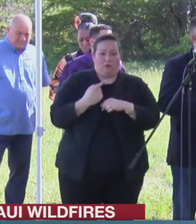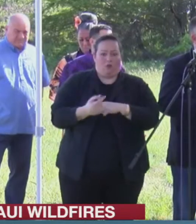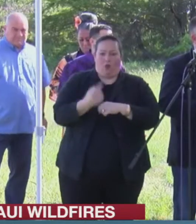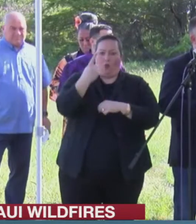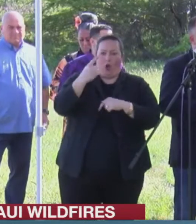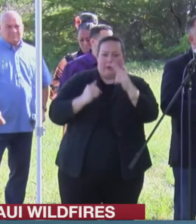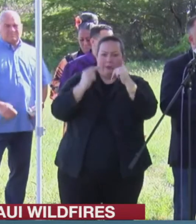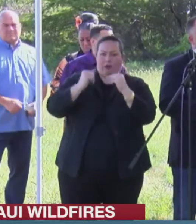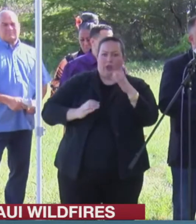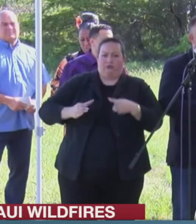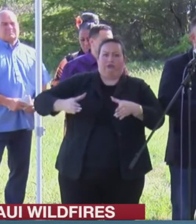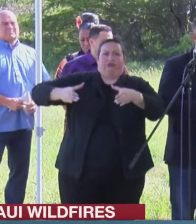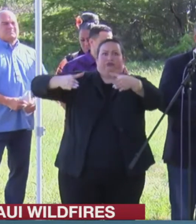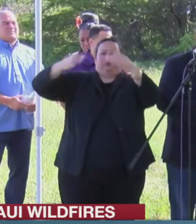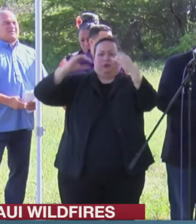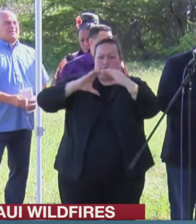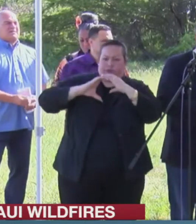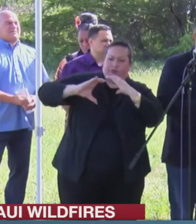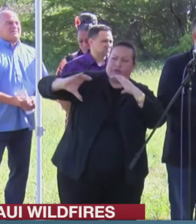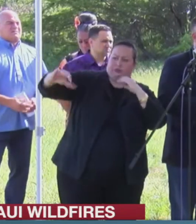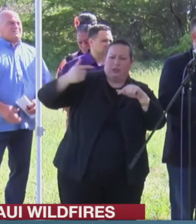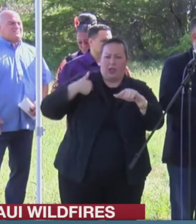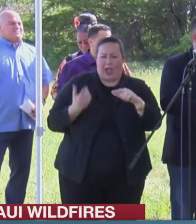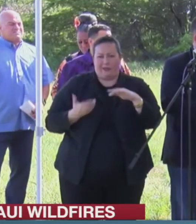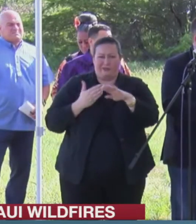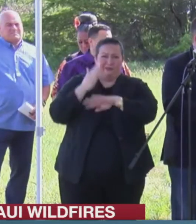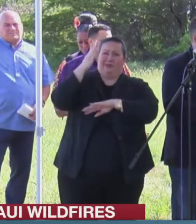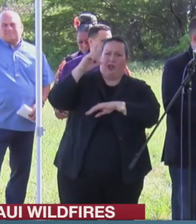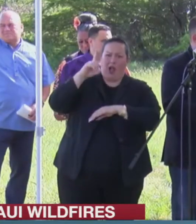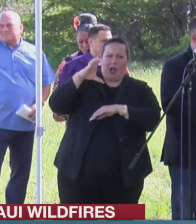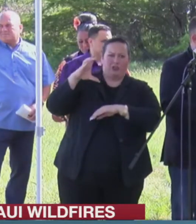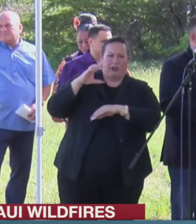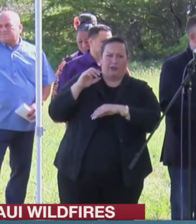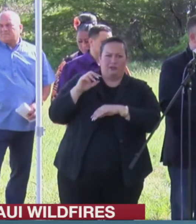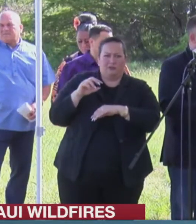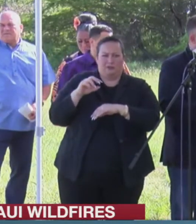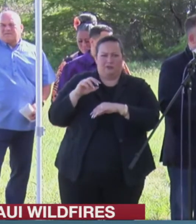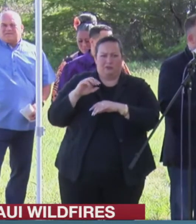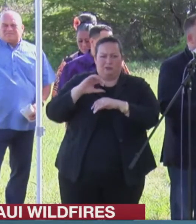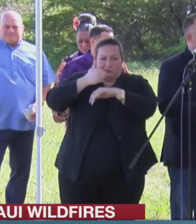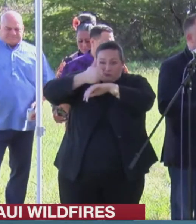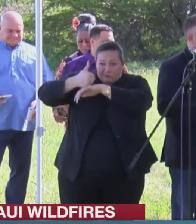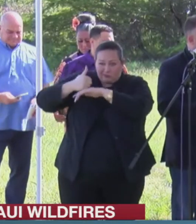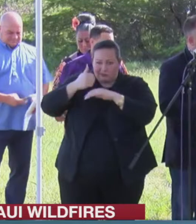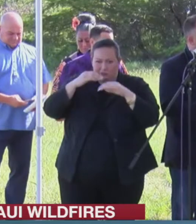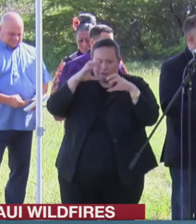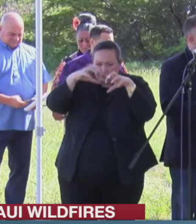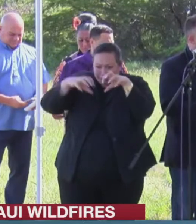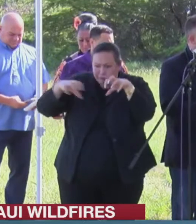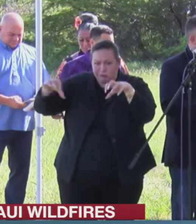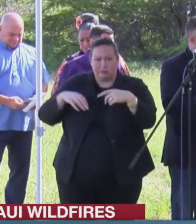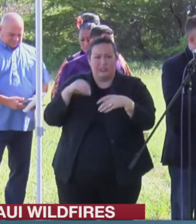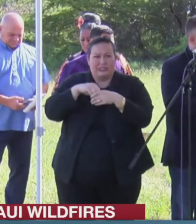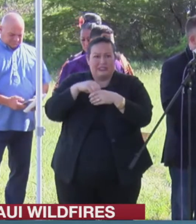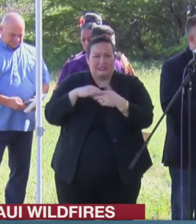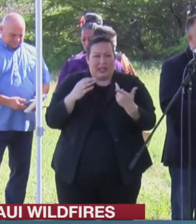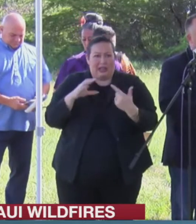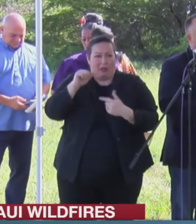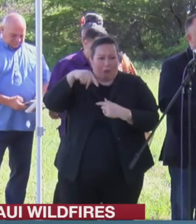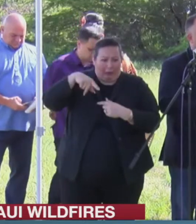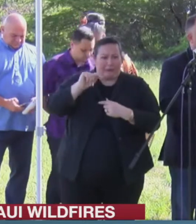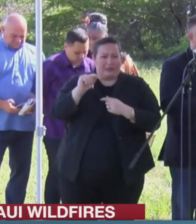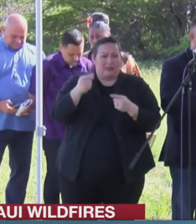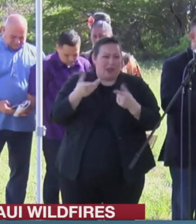only do we get people coming forward because the tax benefit and because people are getting fair market value for their short-term rentals for these 2